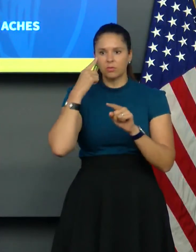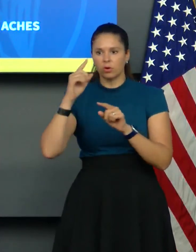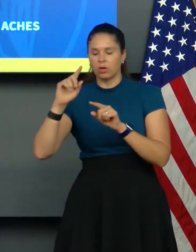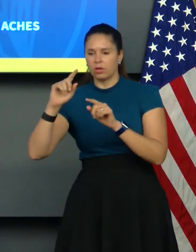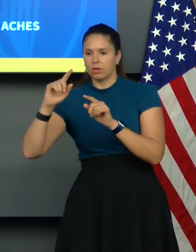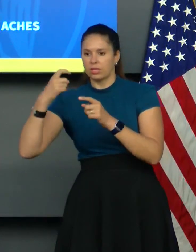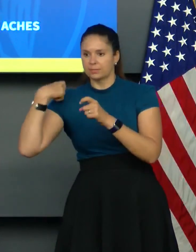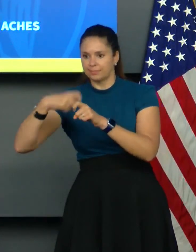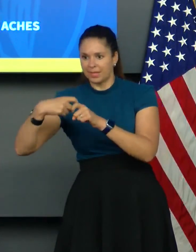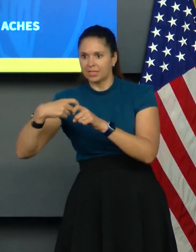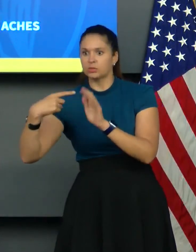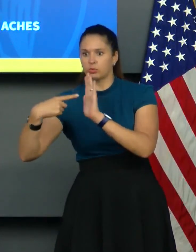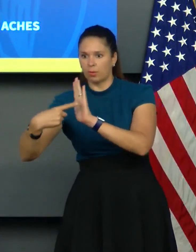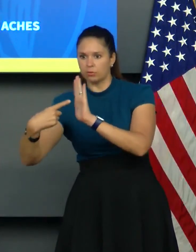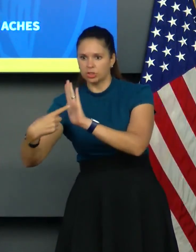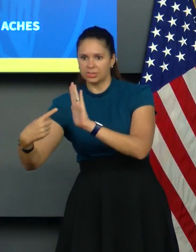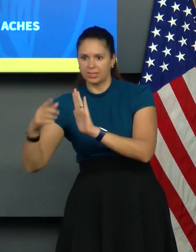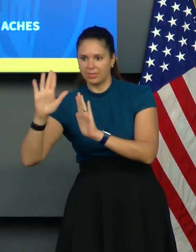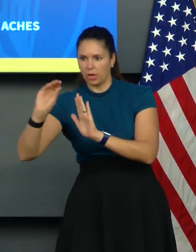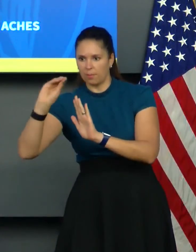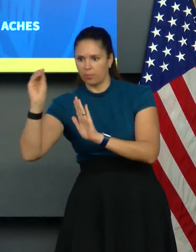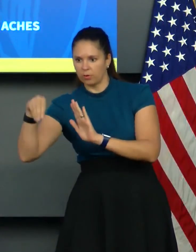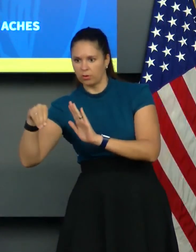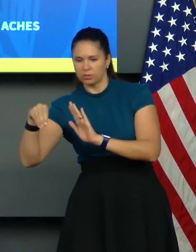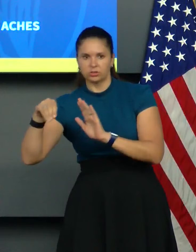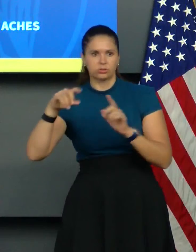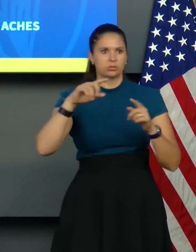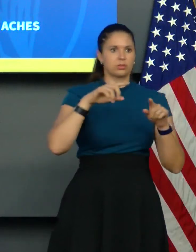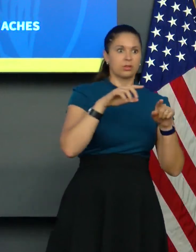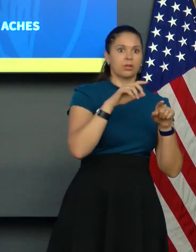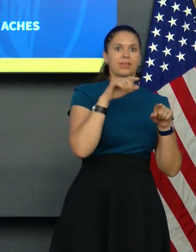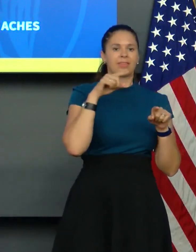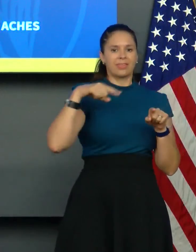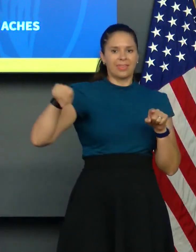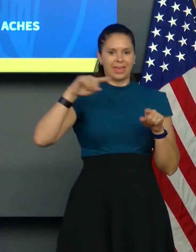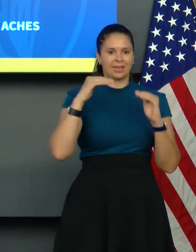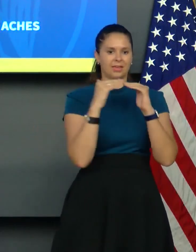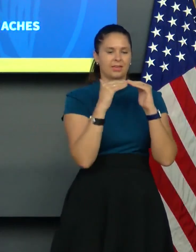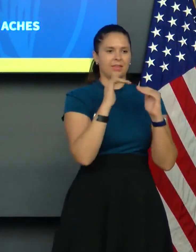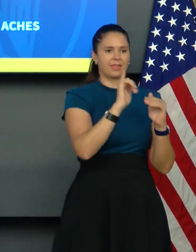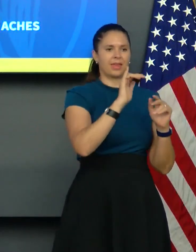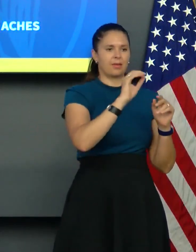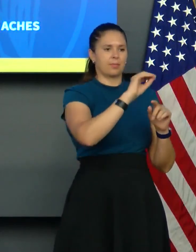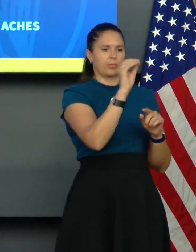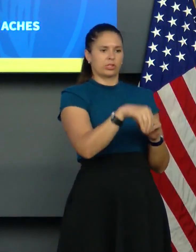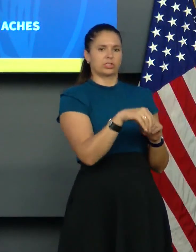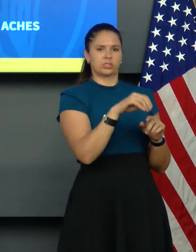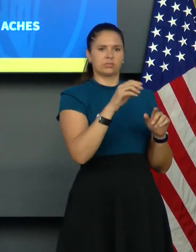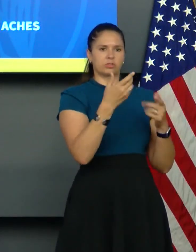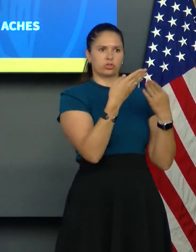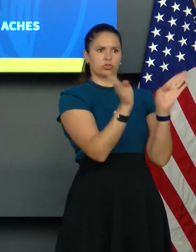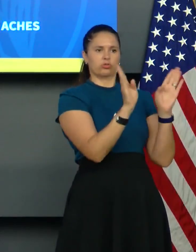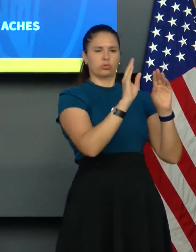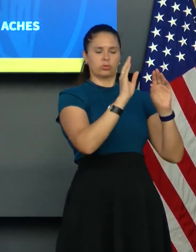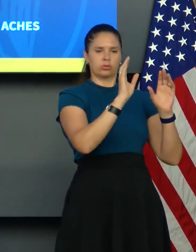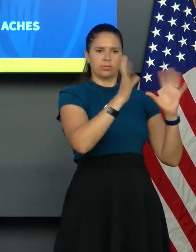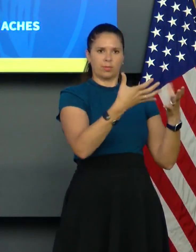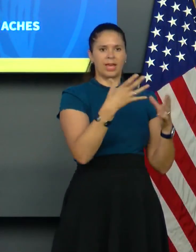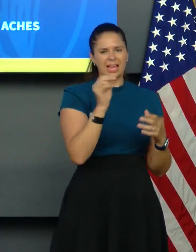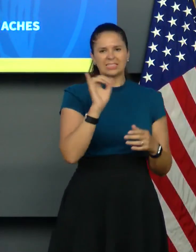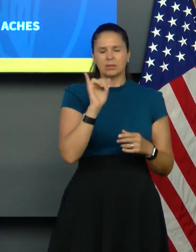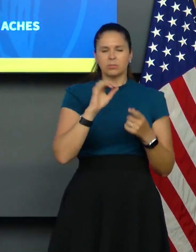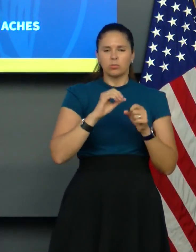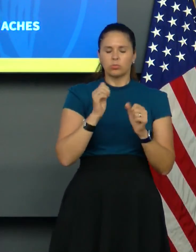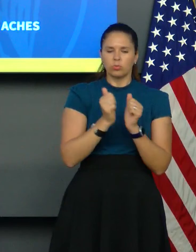Hispanics represent their proportion of the population as well. And we're seeing that obviously with white